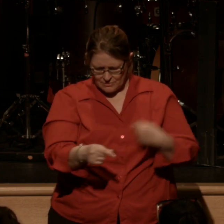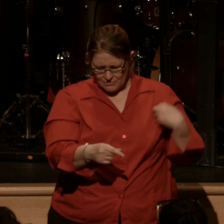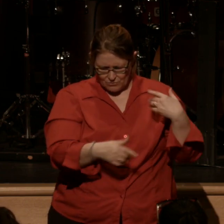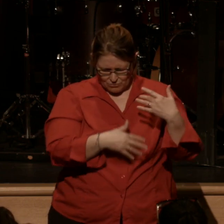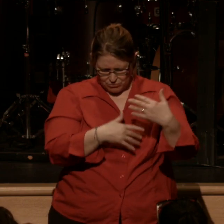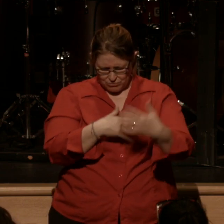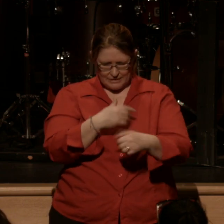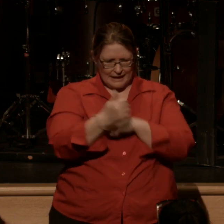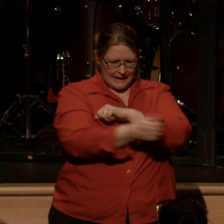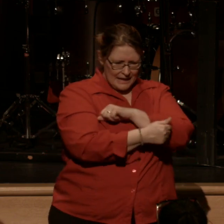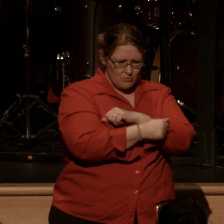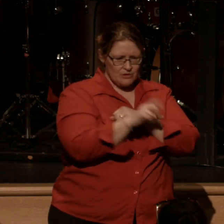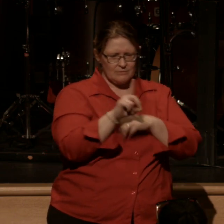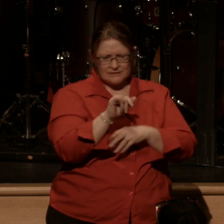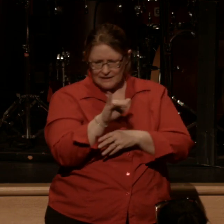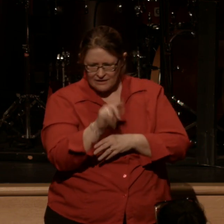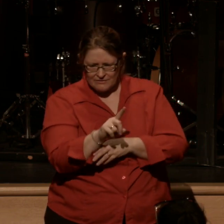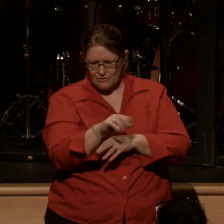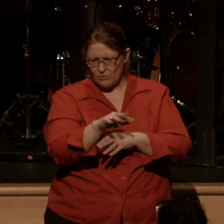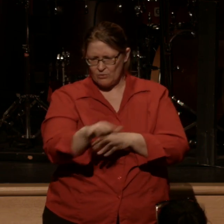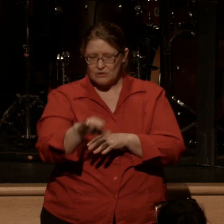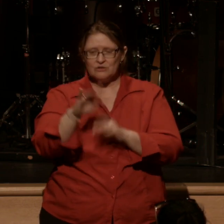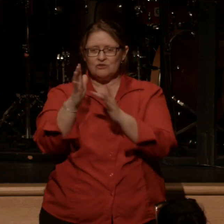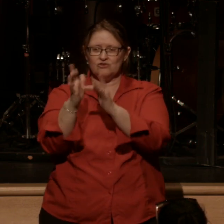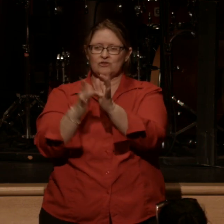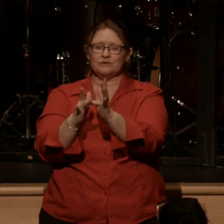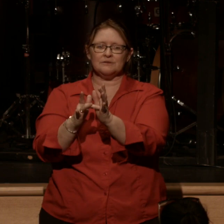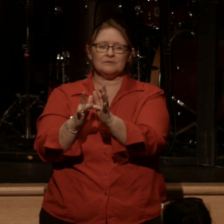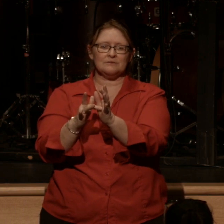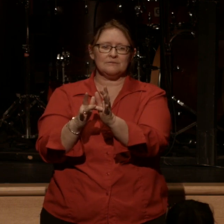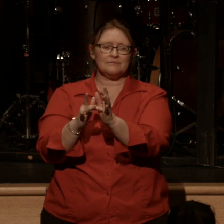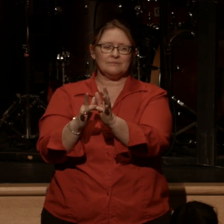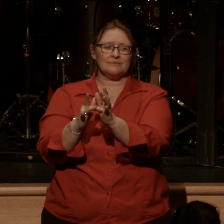from Abraham to David, finally to Jesus.